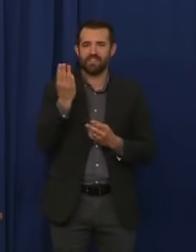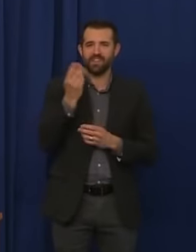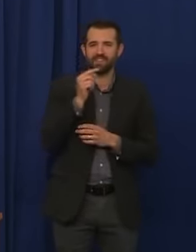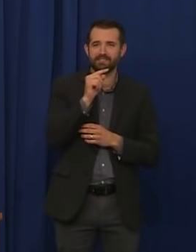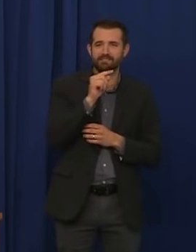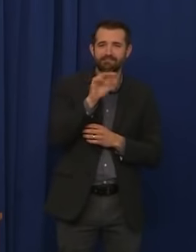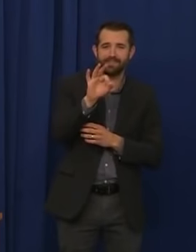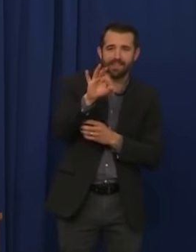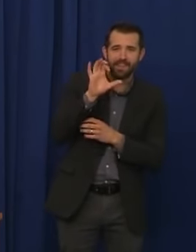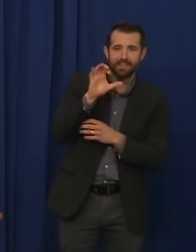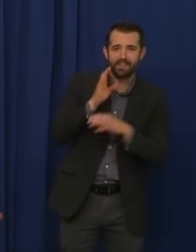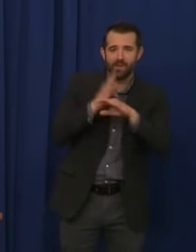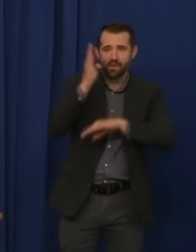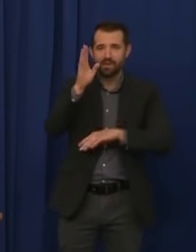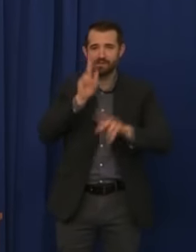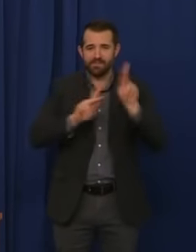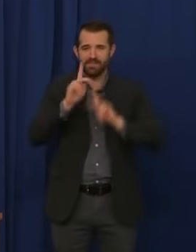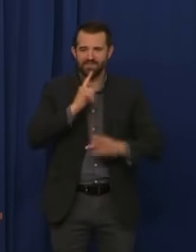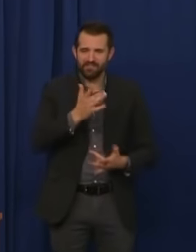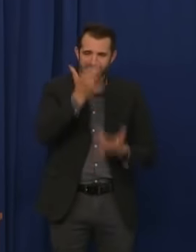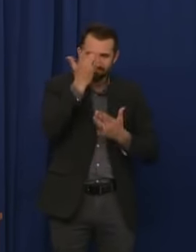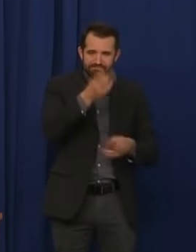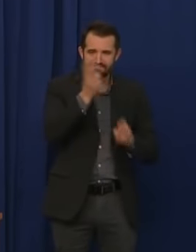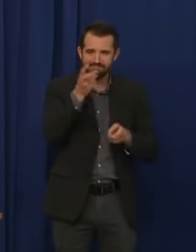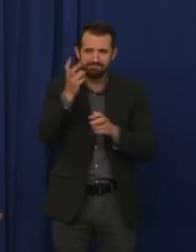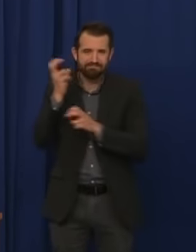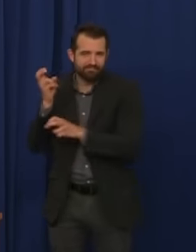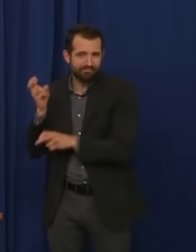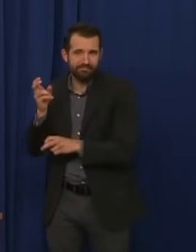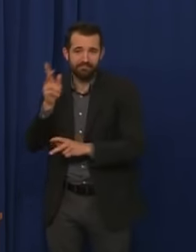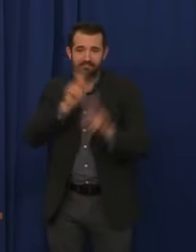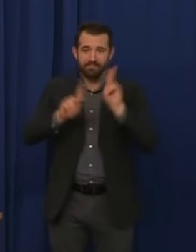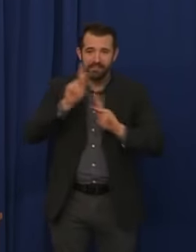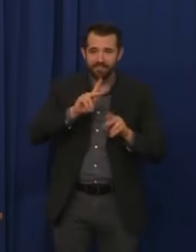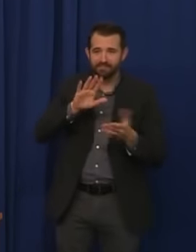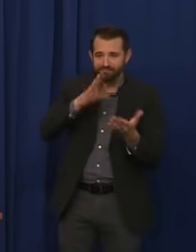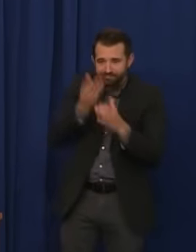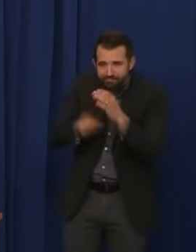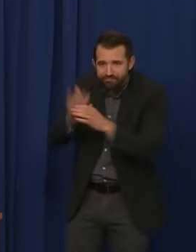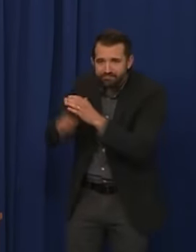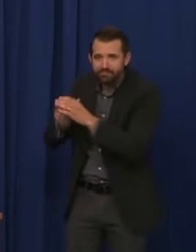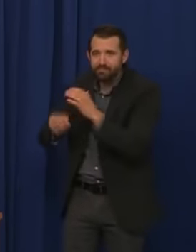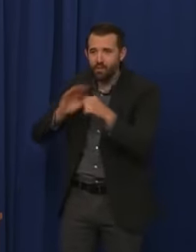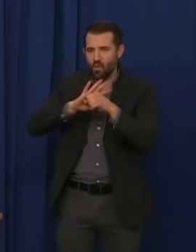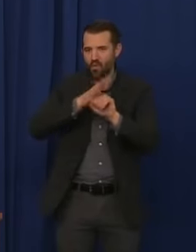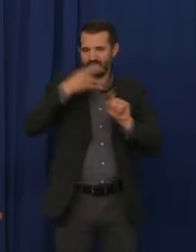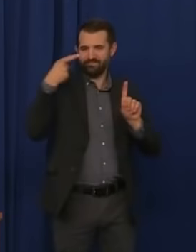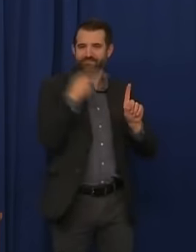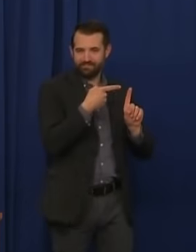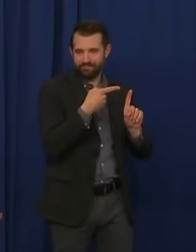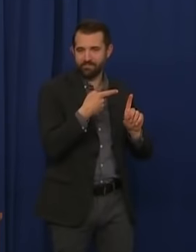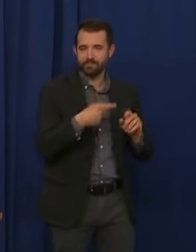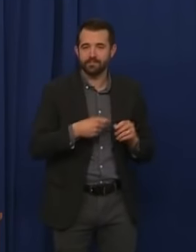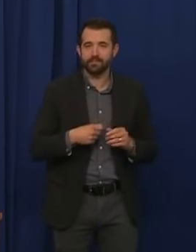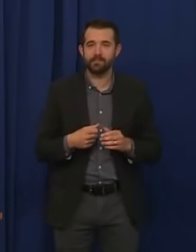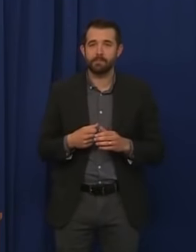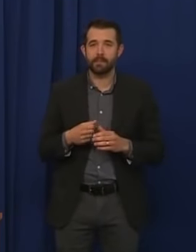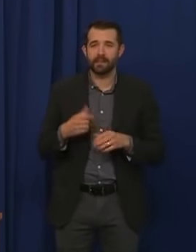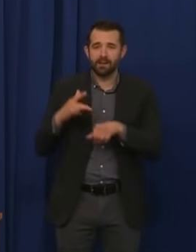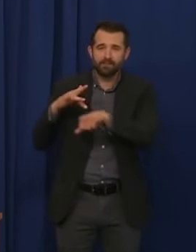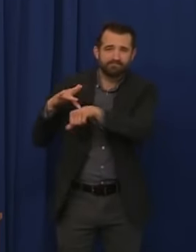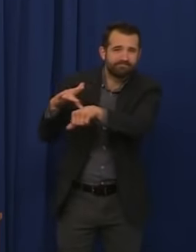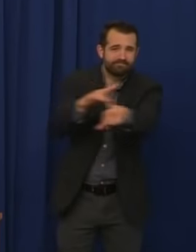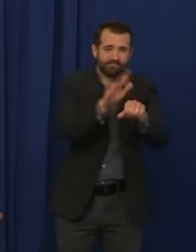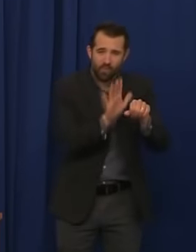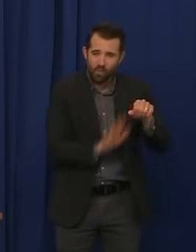dozens of people lose their lives as a result of this virus. The virus has reared its ugly head in every county in Maine,